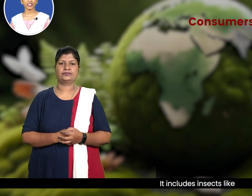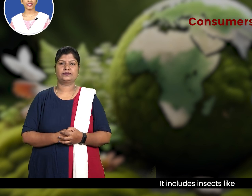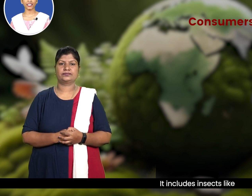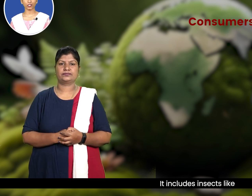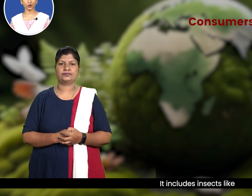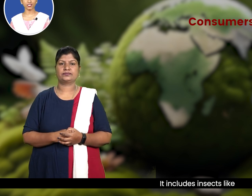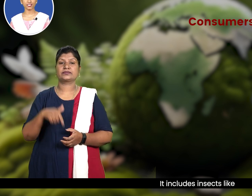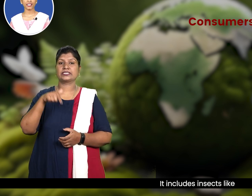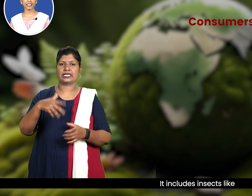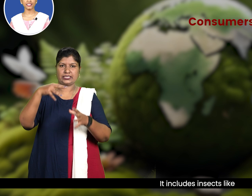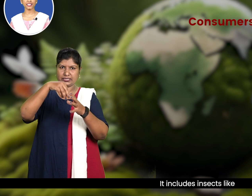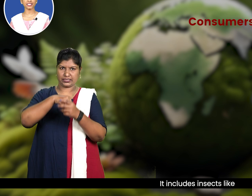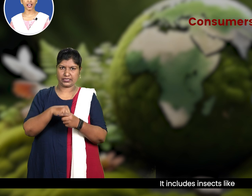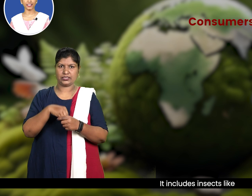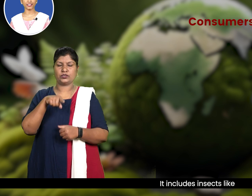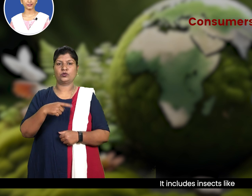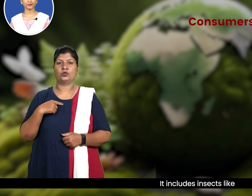It includes insects like